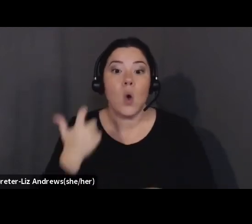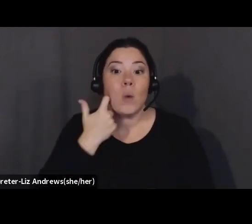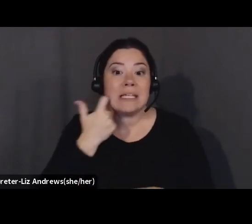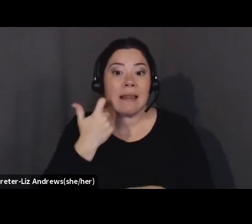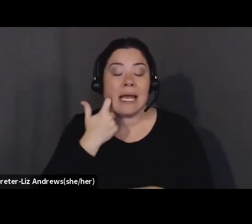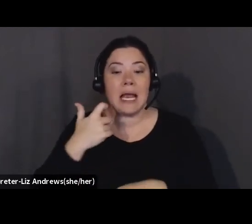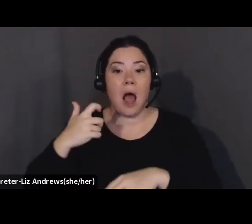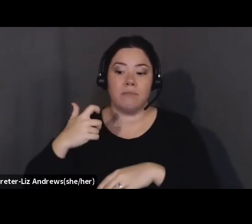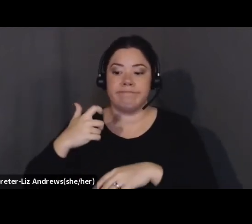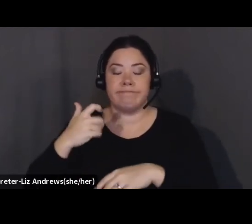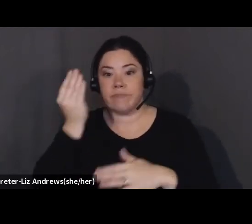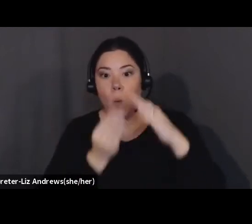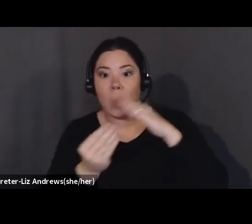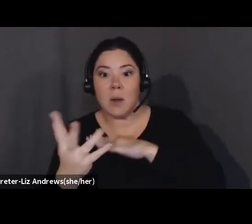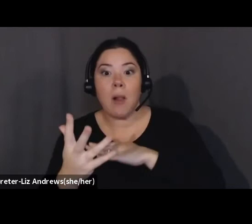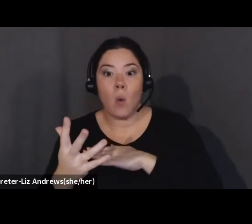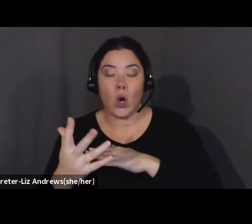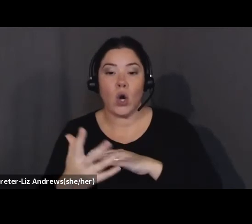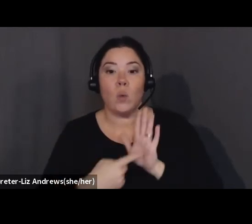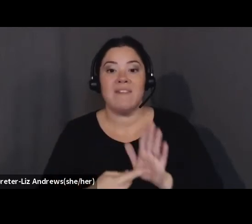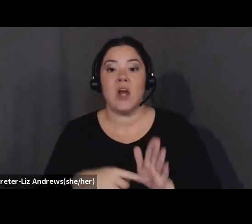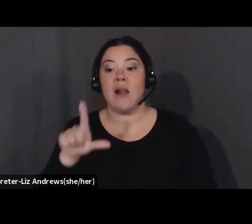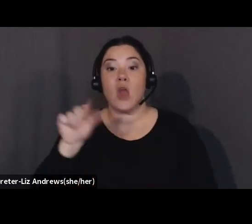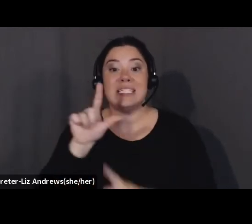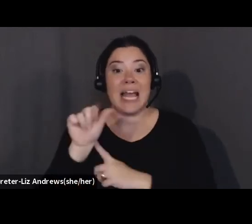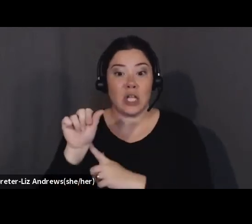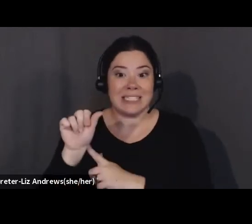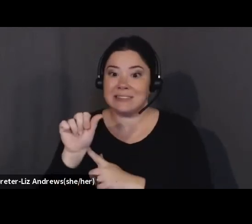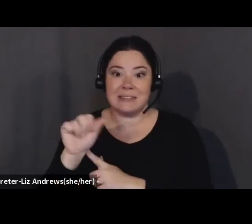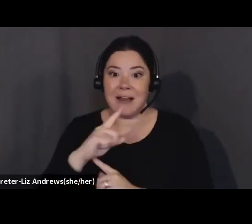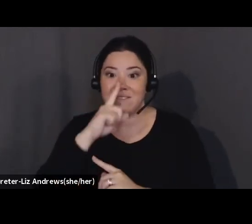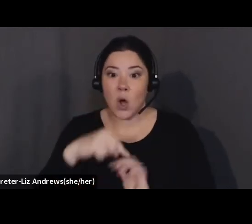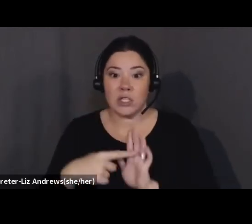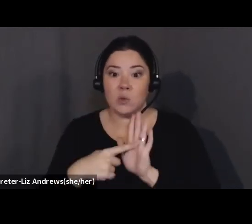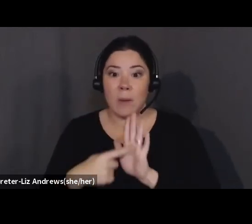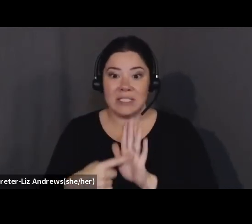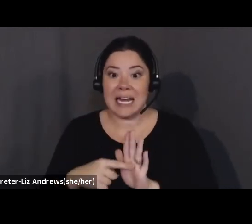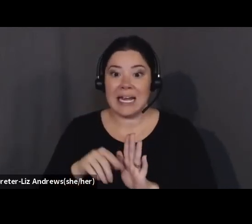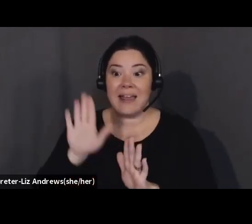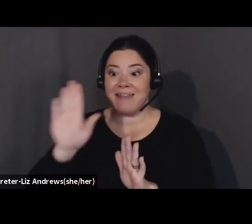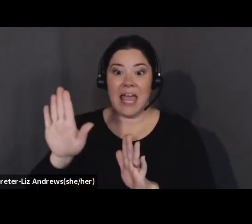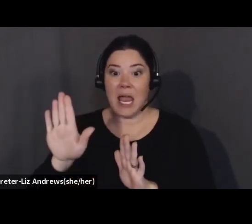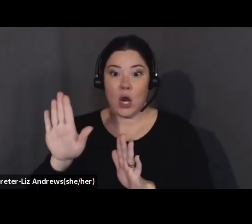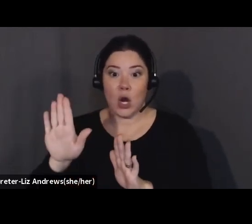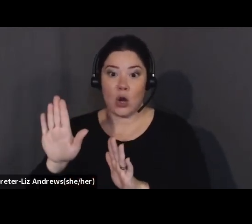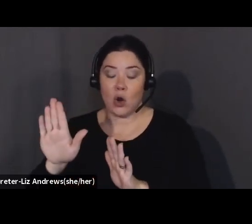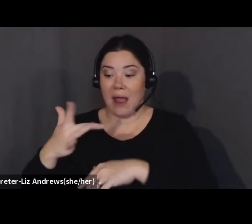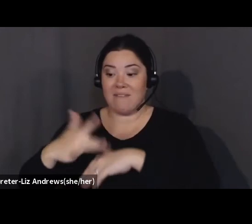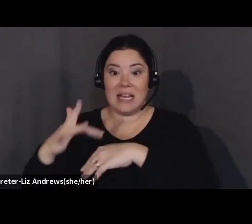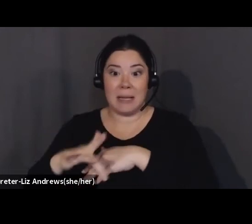Los Angeles had falsely represented its housing as compliant with Fair Housing Act requirements, which led